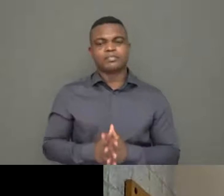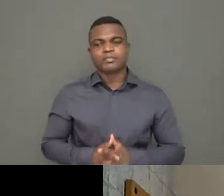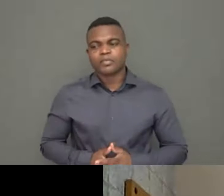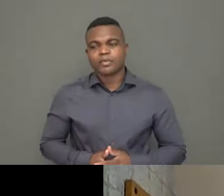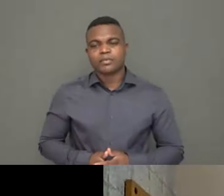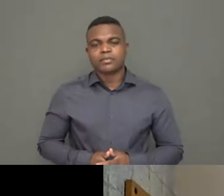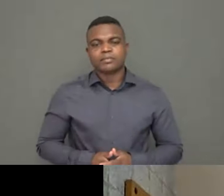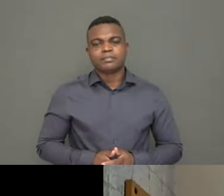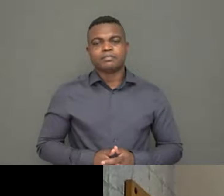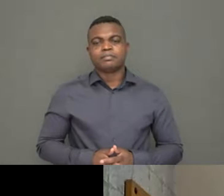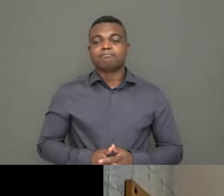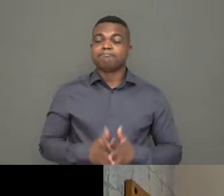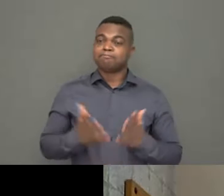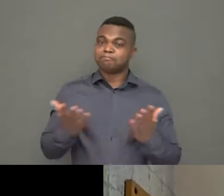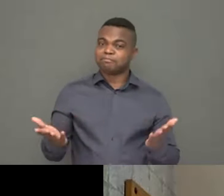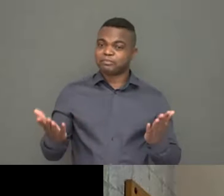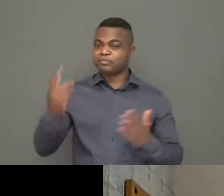would